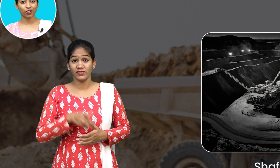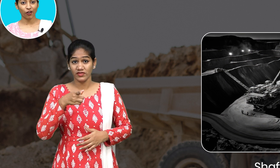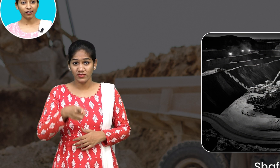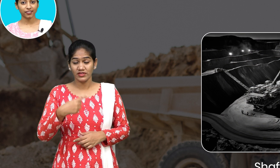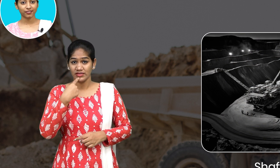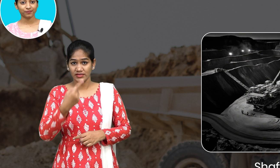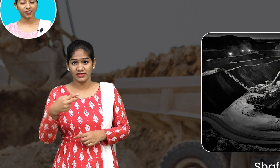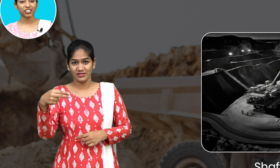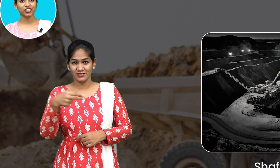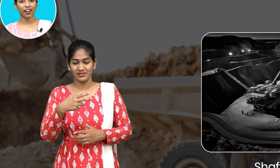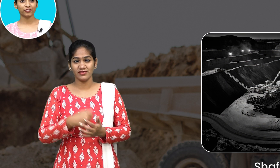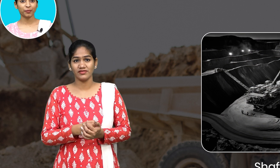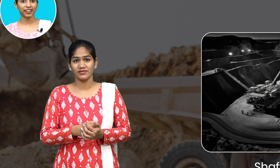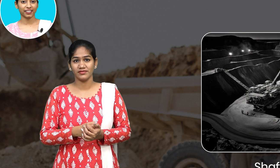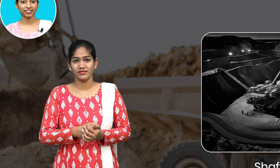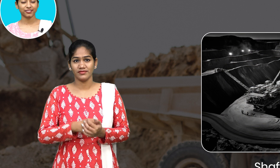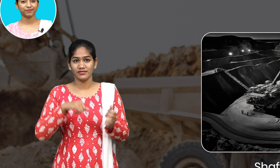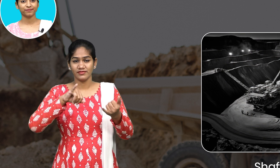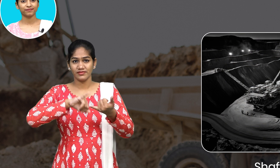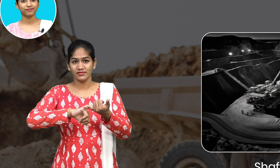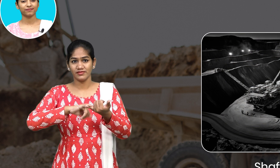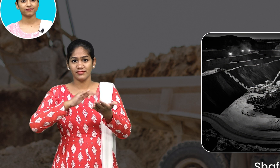This is called shaft mining.